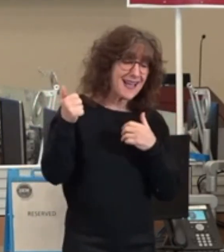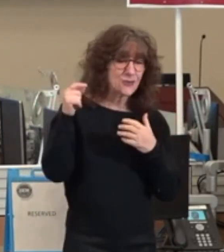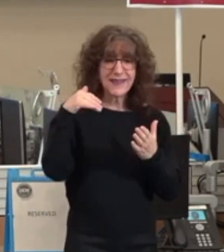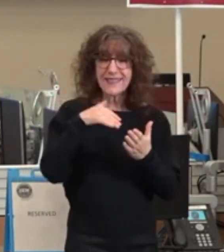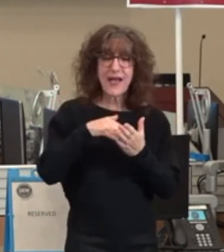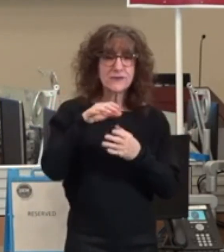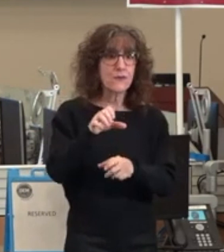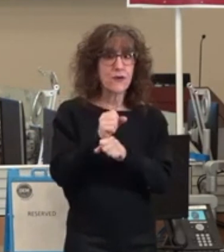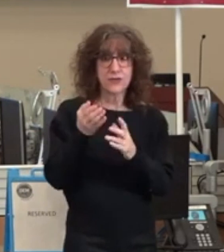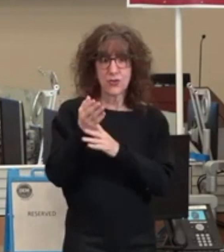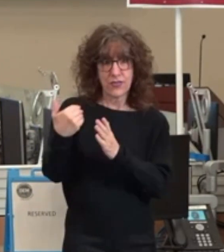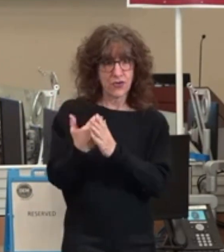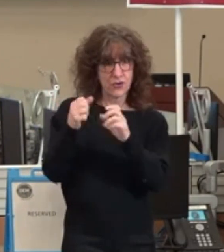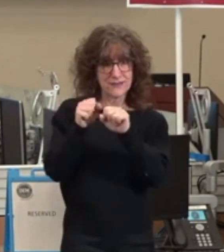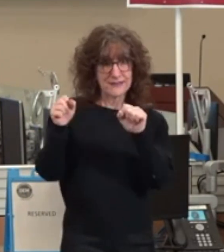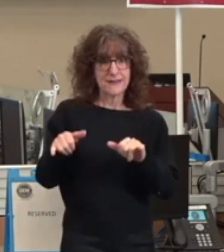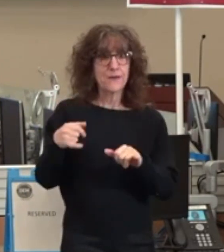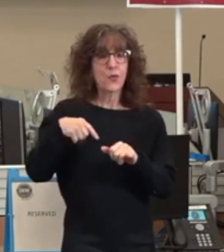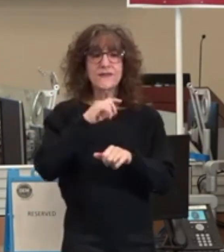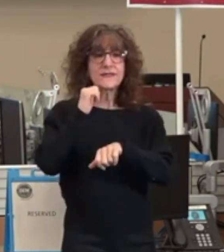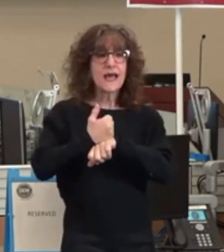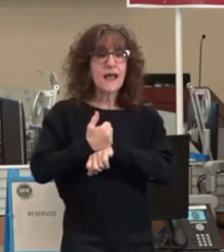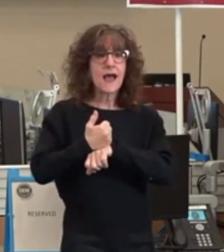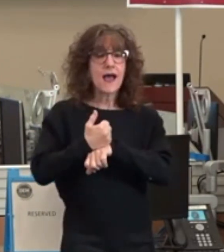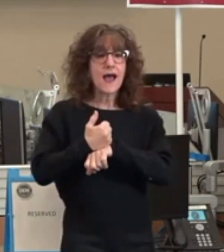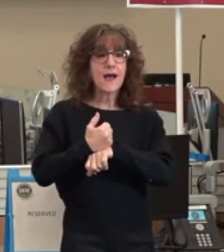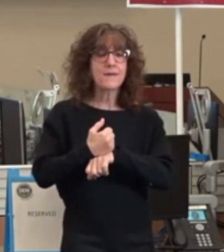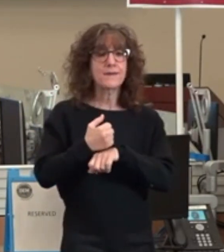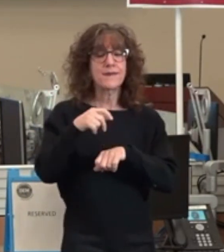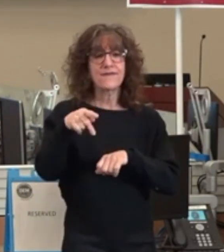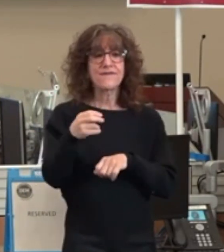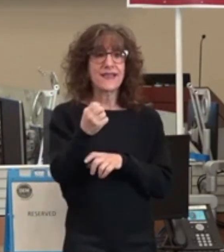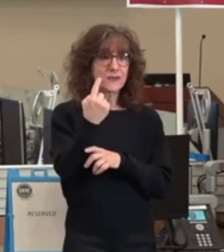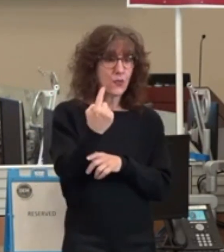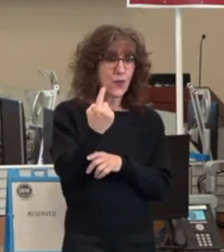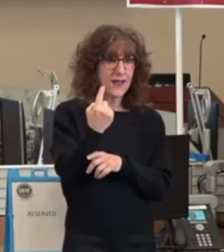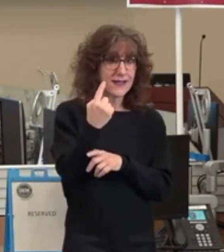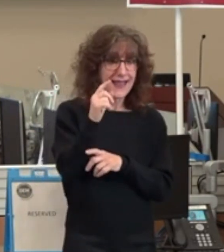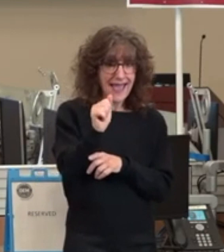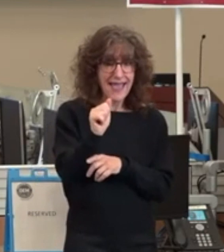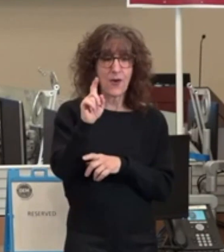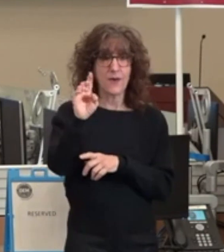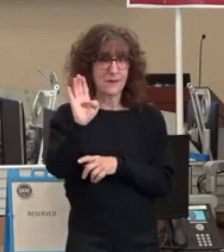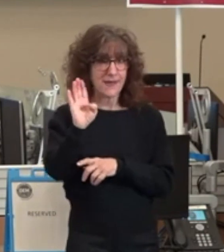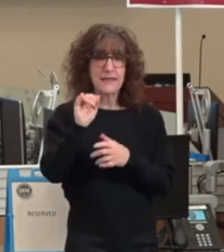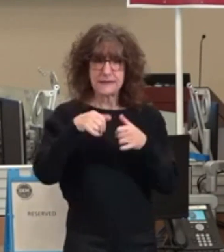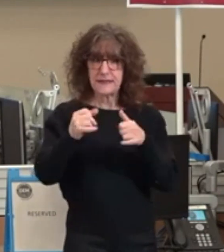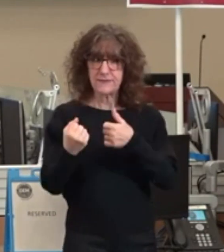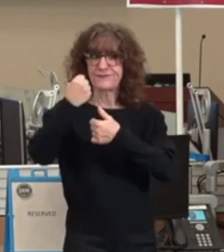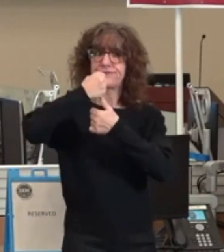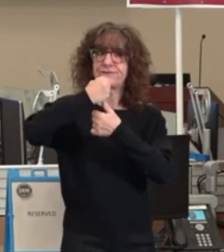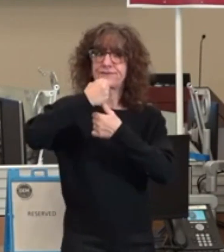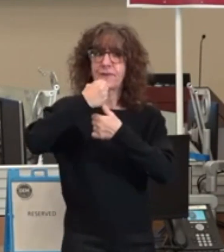appointments through this new system that we have set up used in phases 1A and 1B, which we are still prioritizing at this